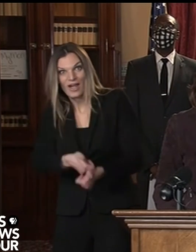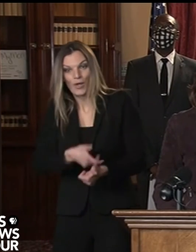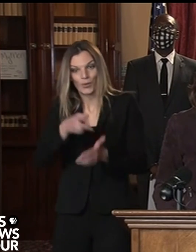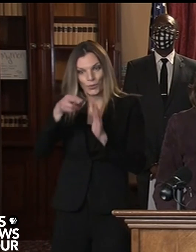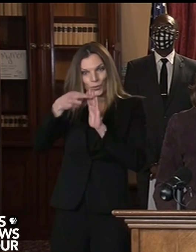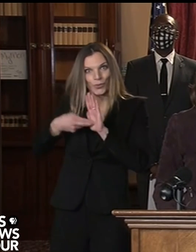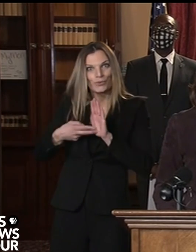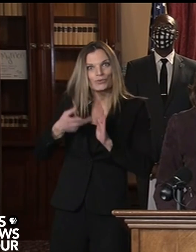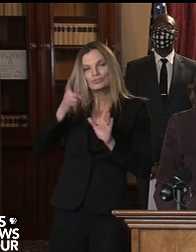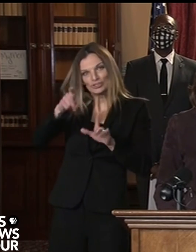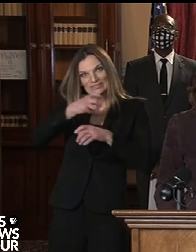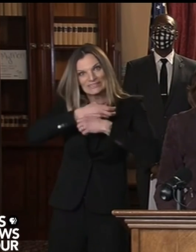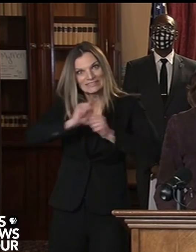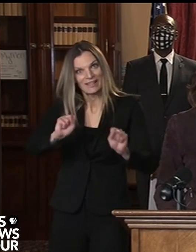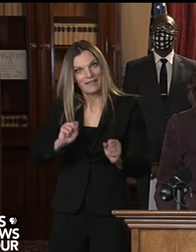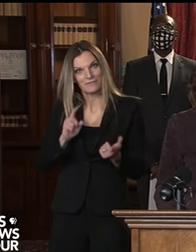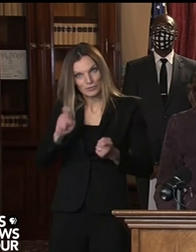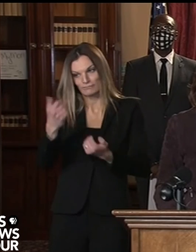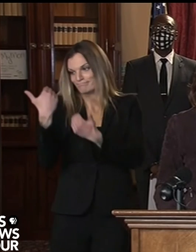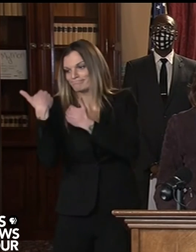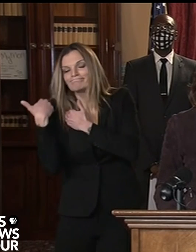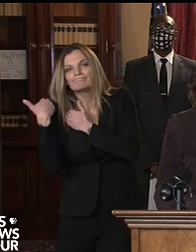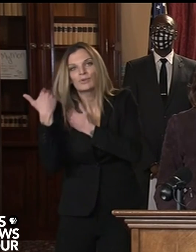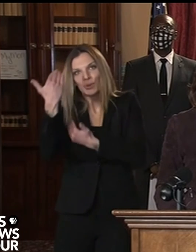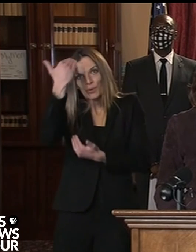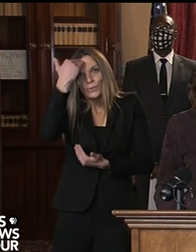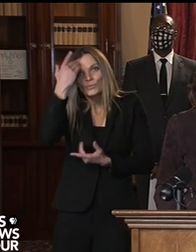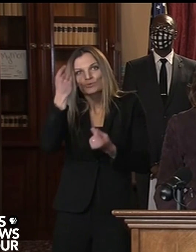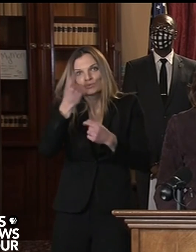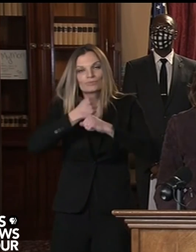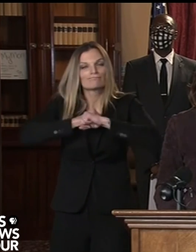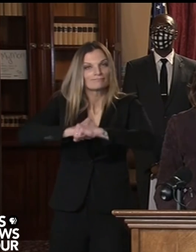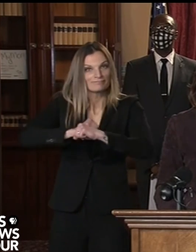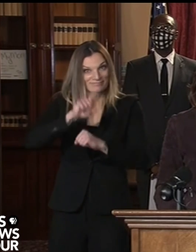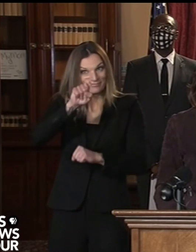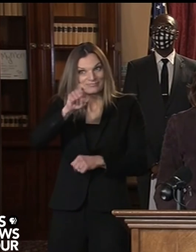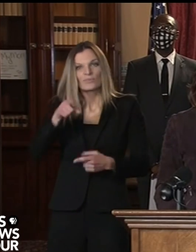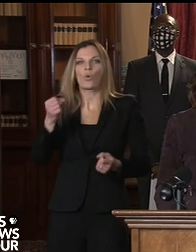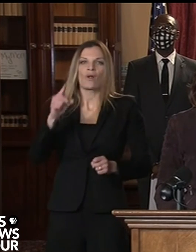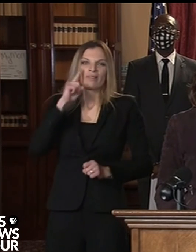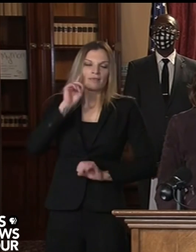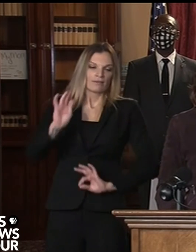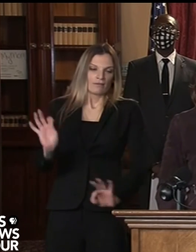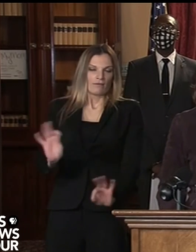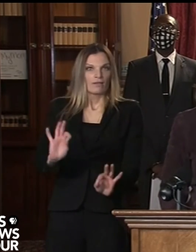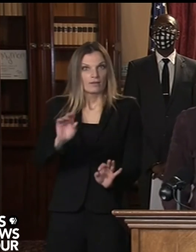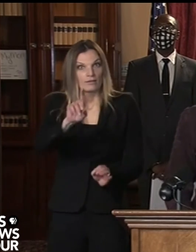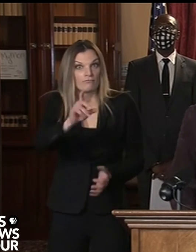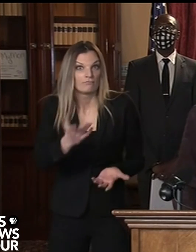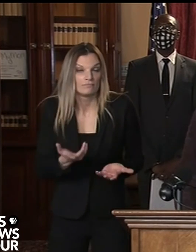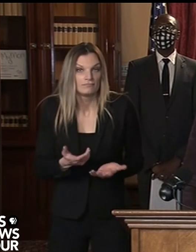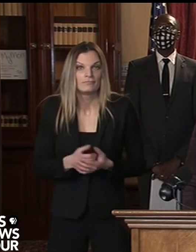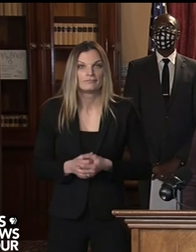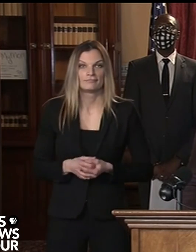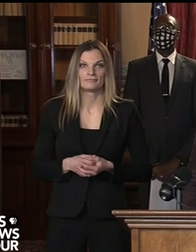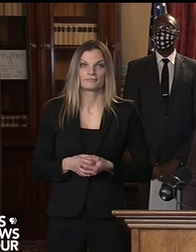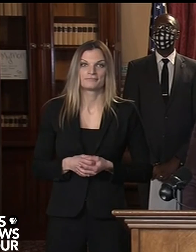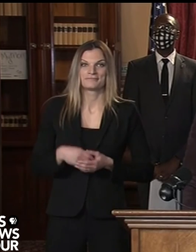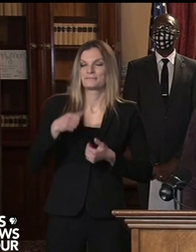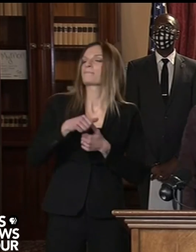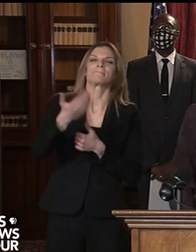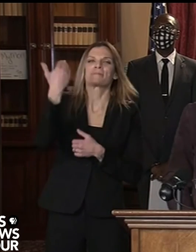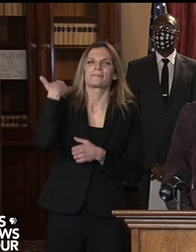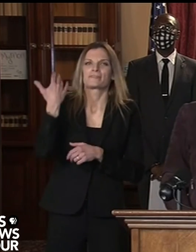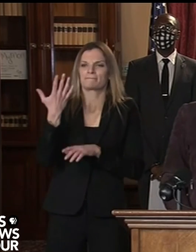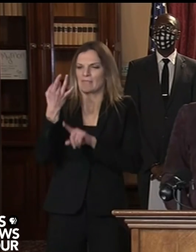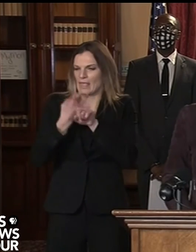to individuals, all of us, doing our part and taking this seriously. You know, we said 8-9 months